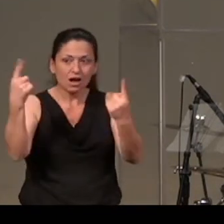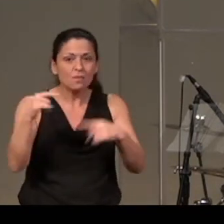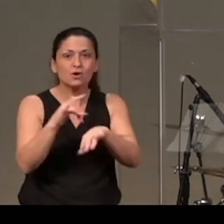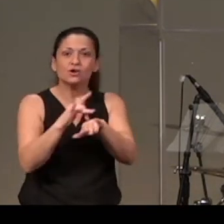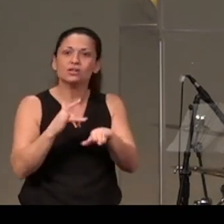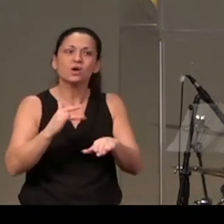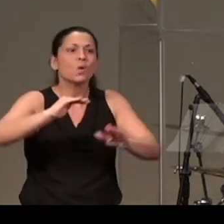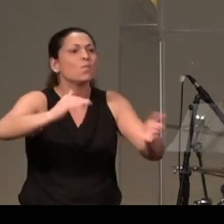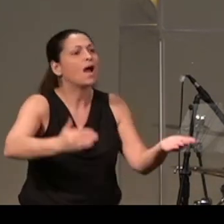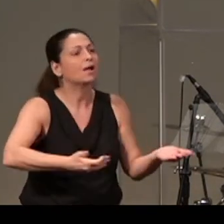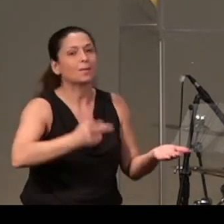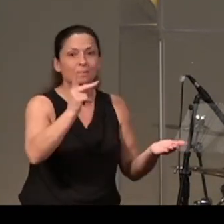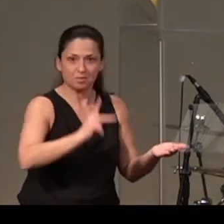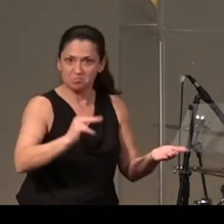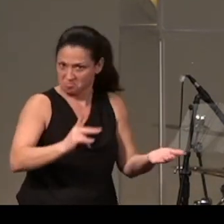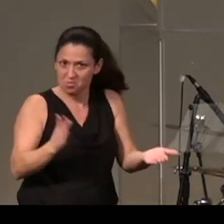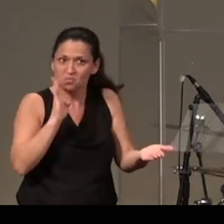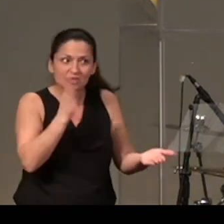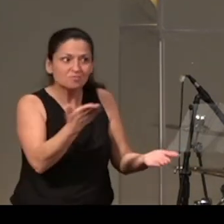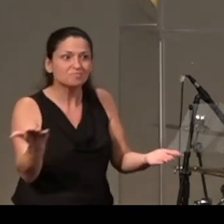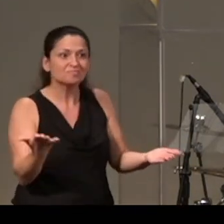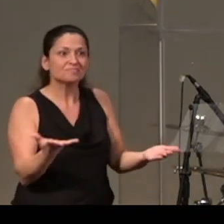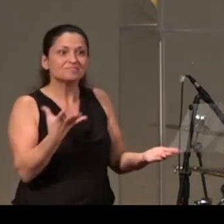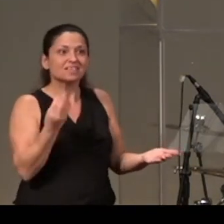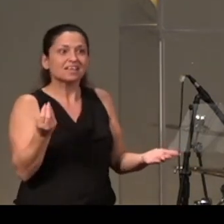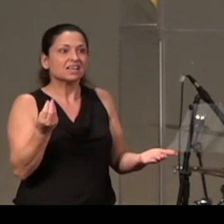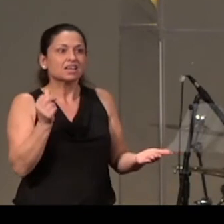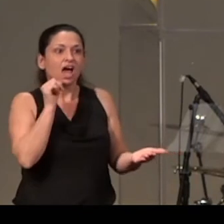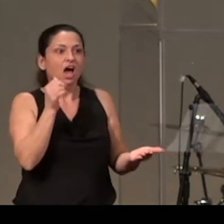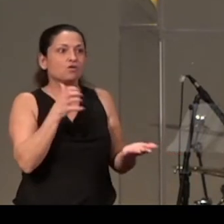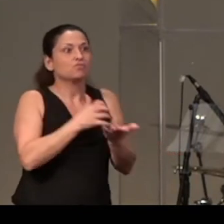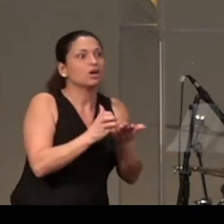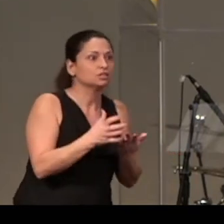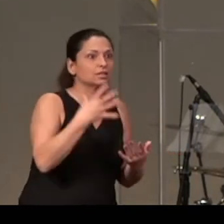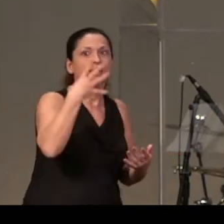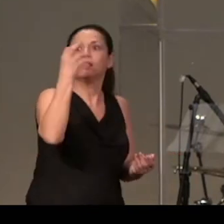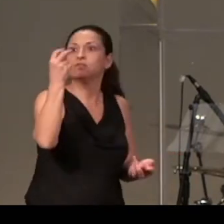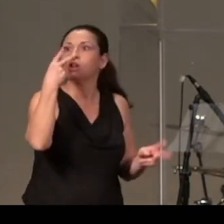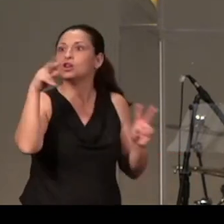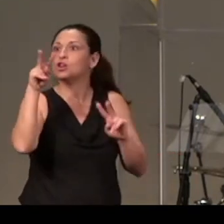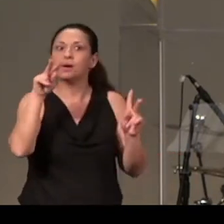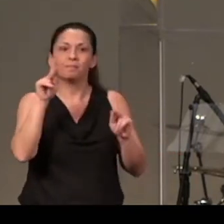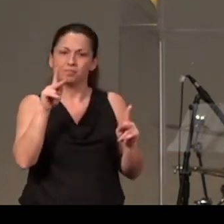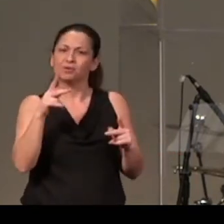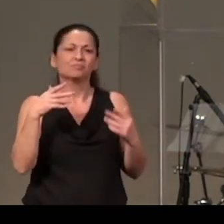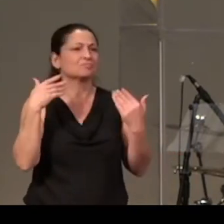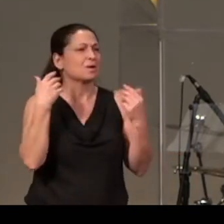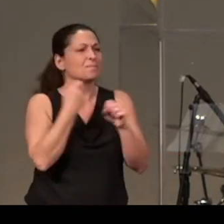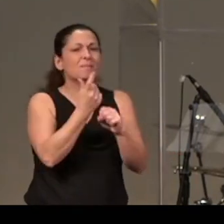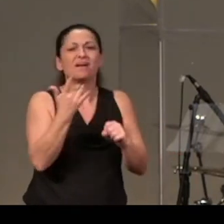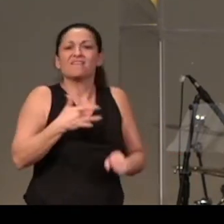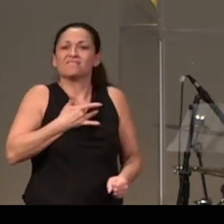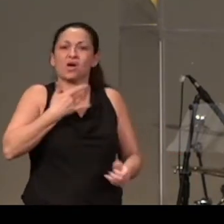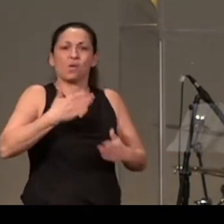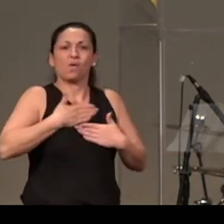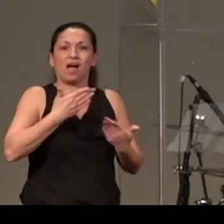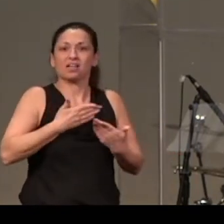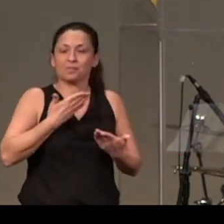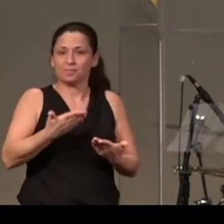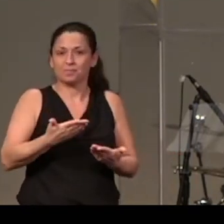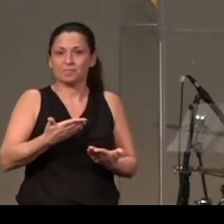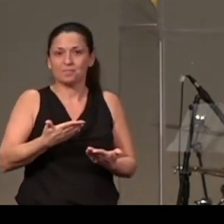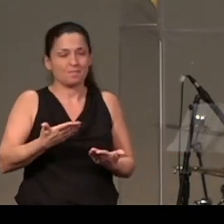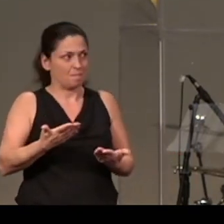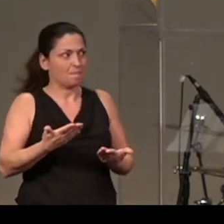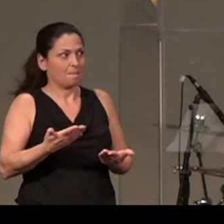welcome people? Won't you? And won't you not rush out so you can look around for people and make them feel welcome, especially the people you invited? And